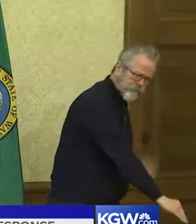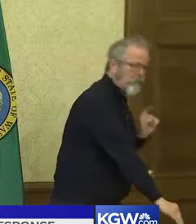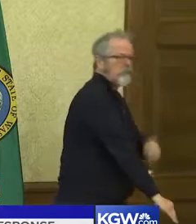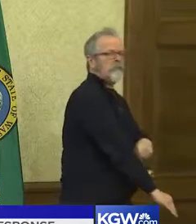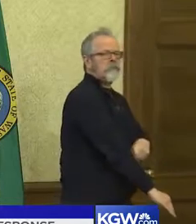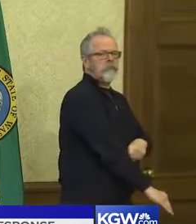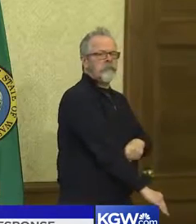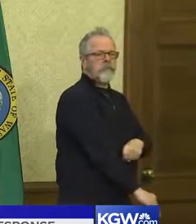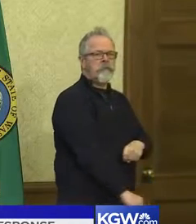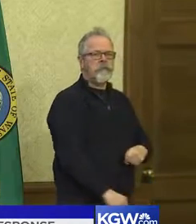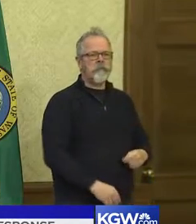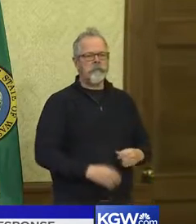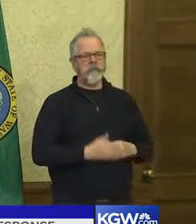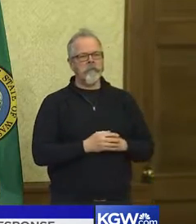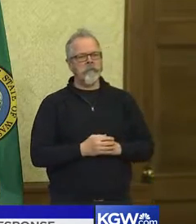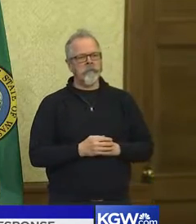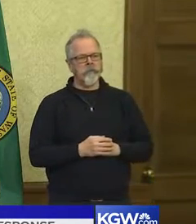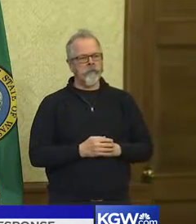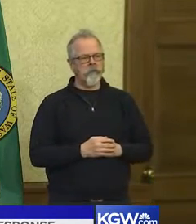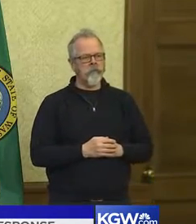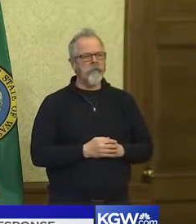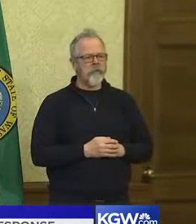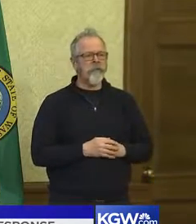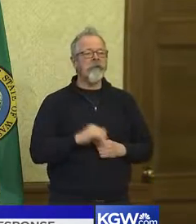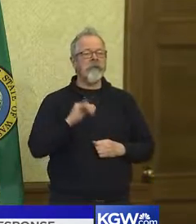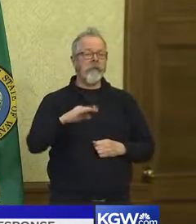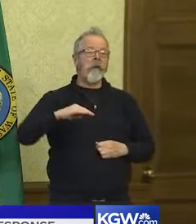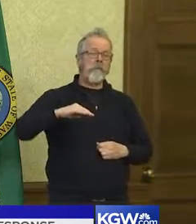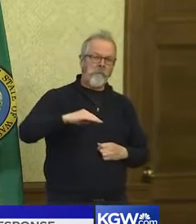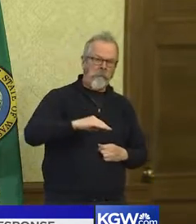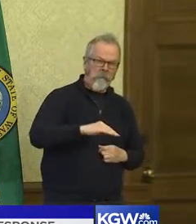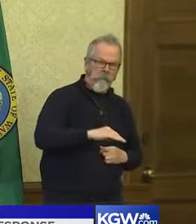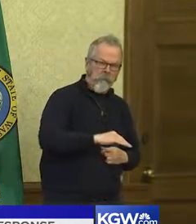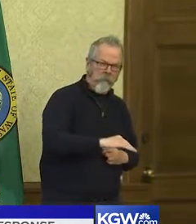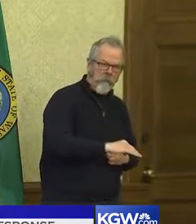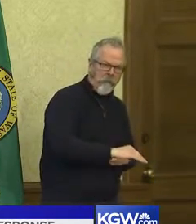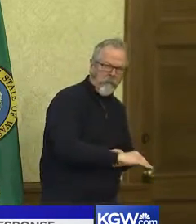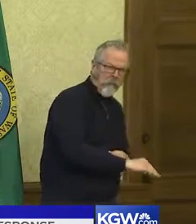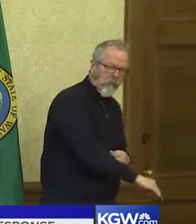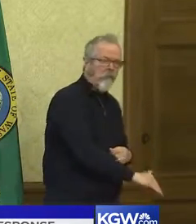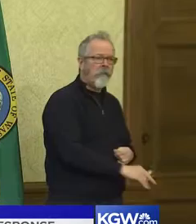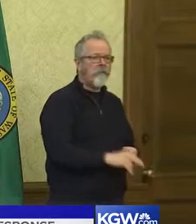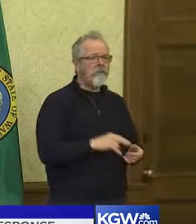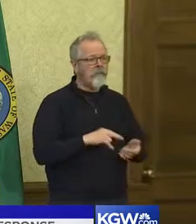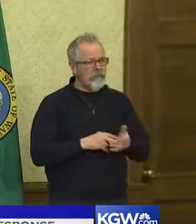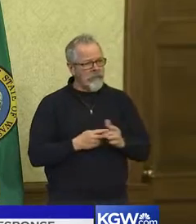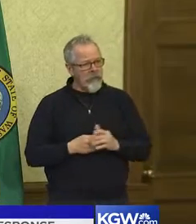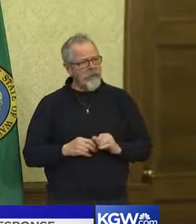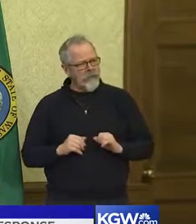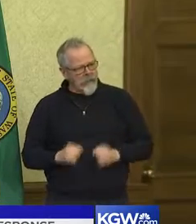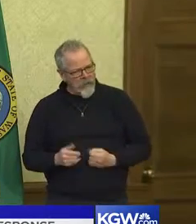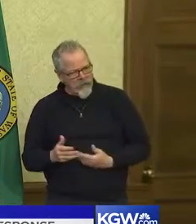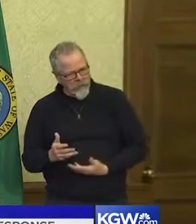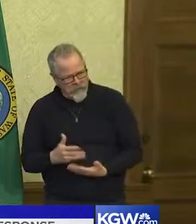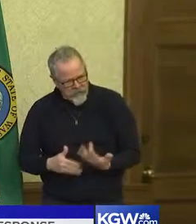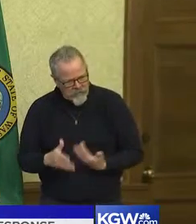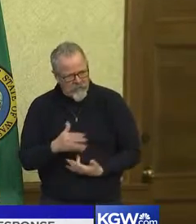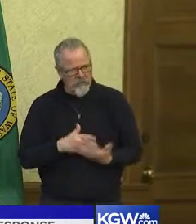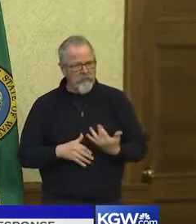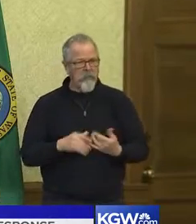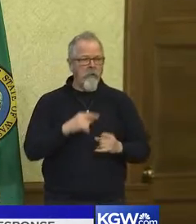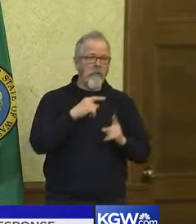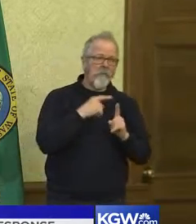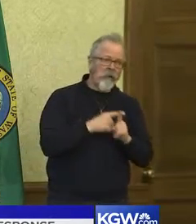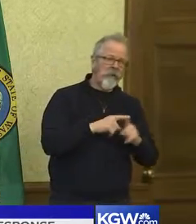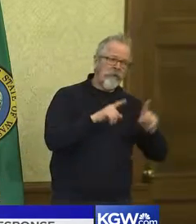social interactions and push a go button on our testing and contact tracing army. And I feel we're going to